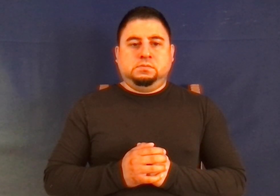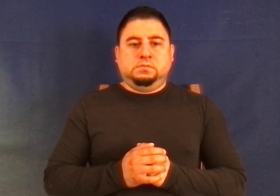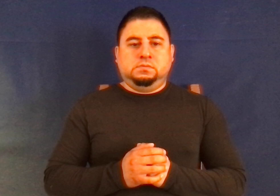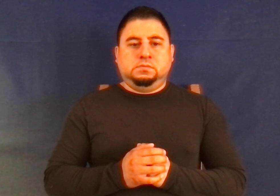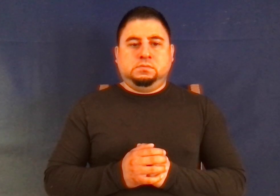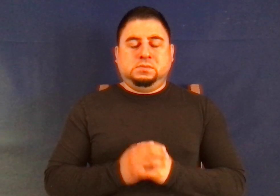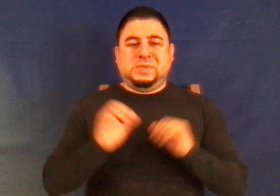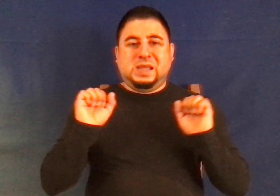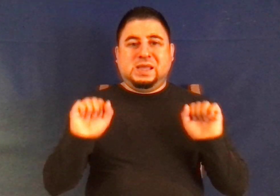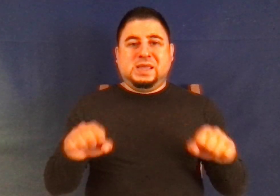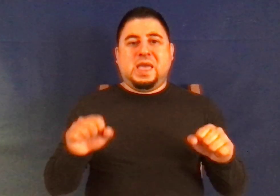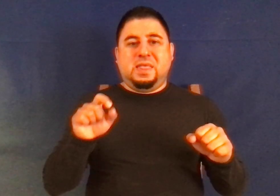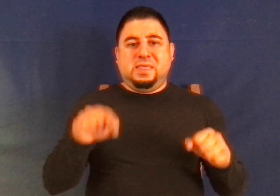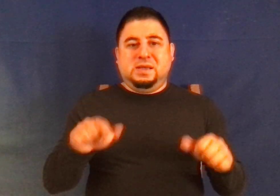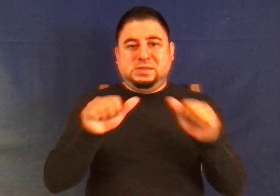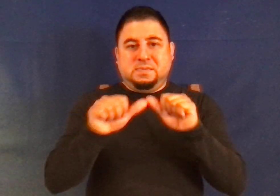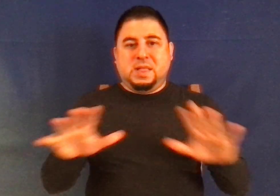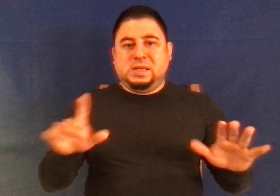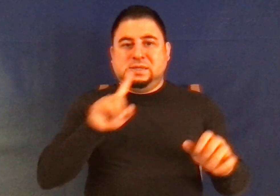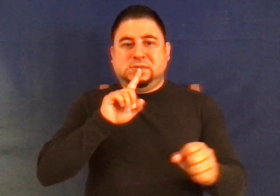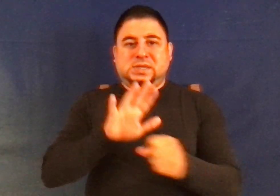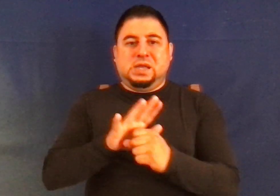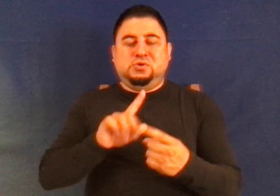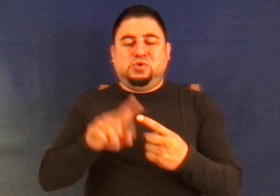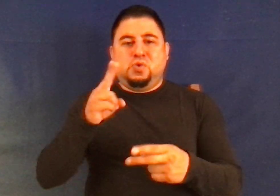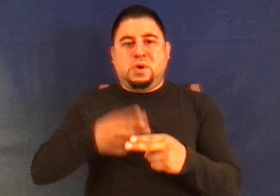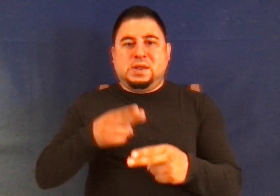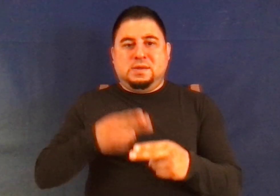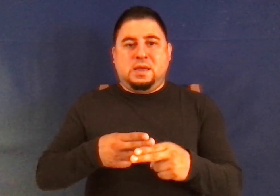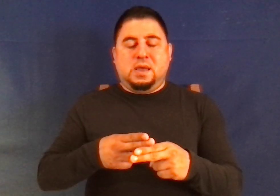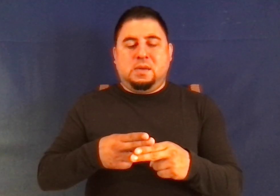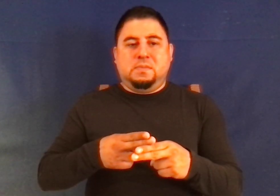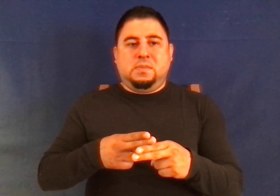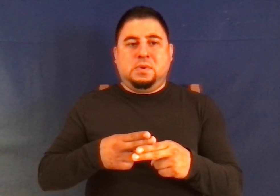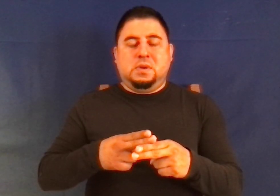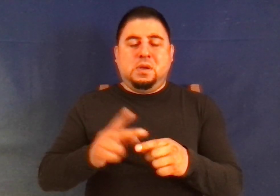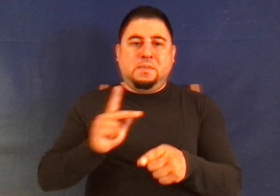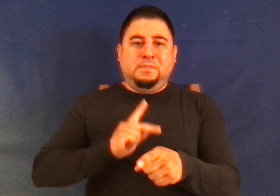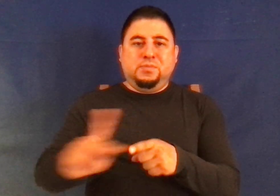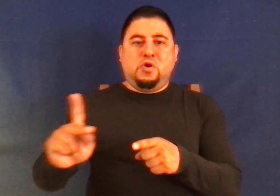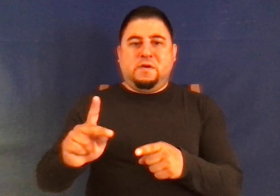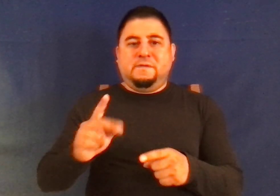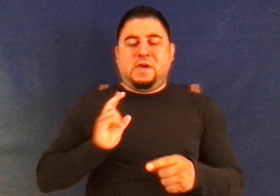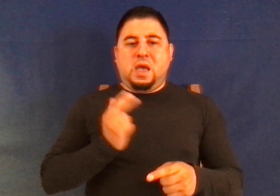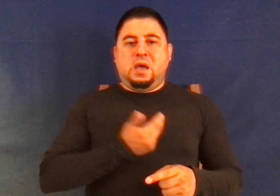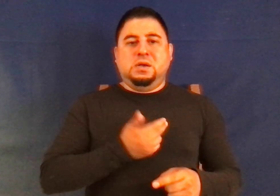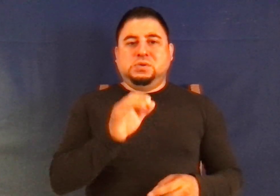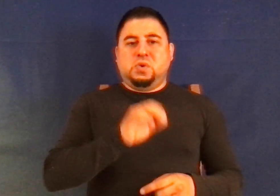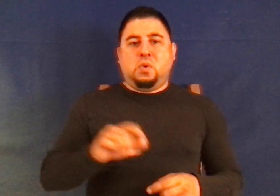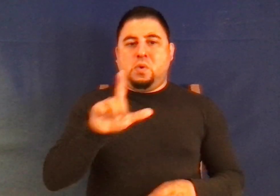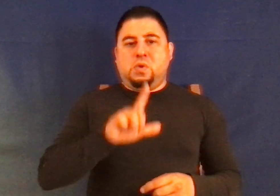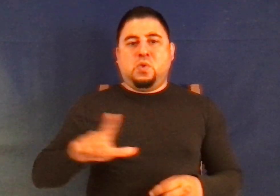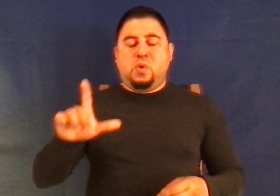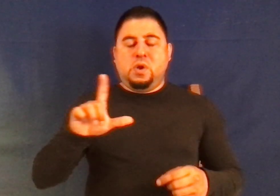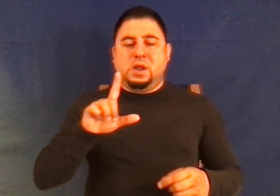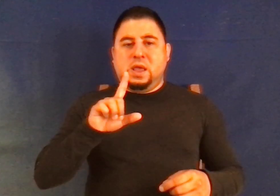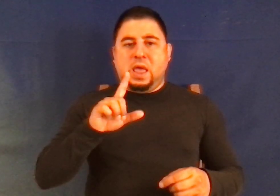May this oblation dedicated to your name purify us, O Lord, and day by day bring